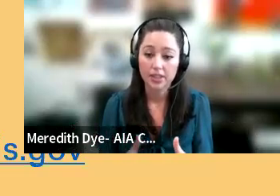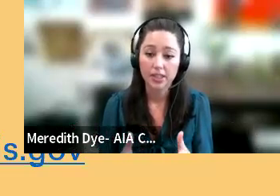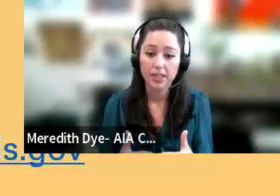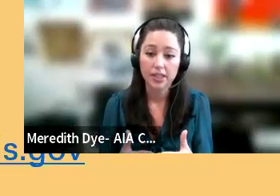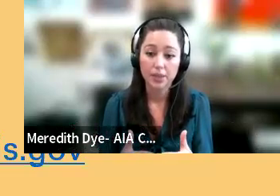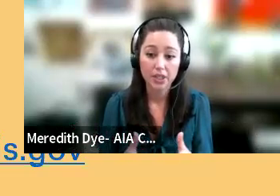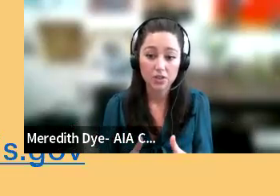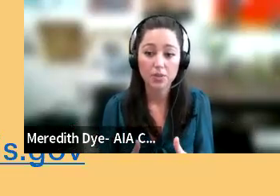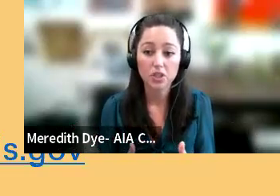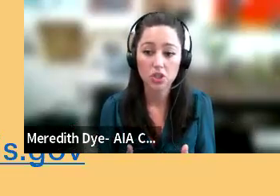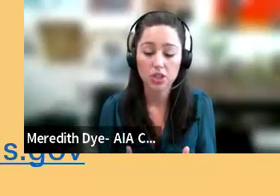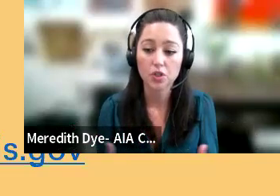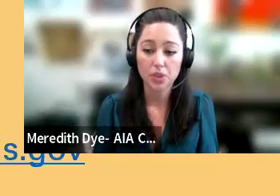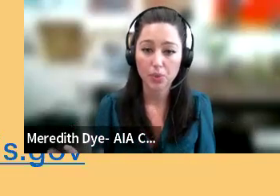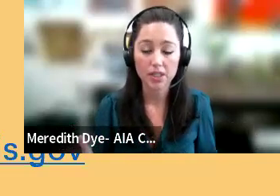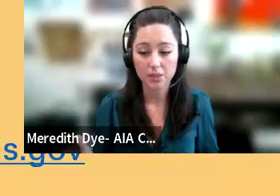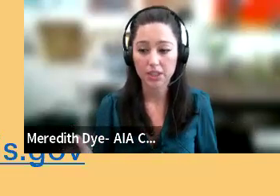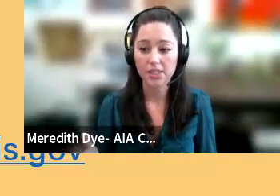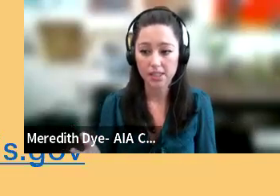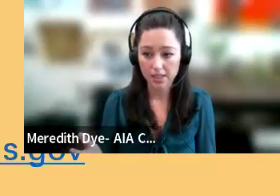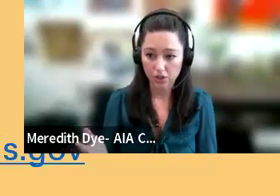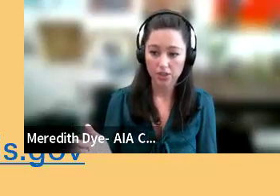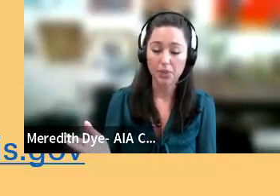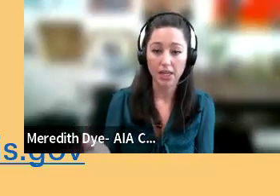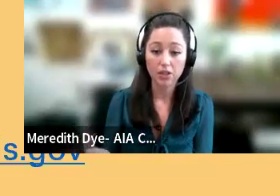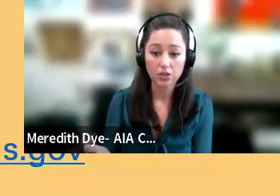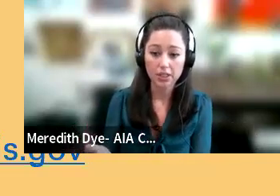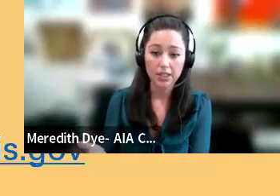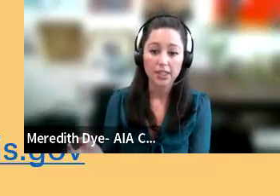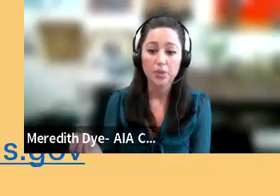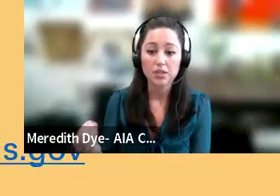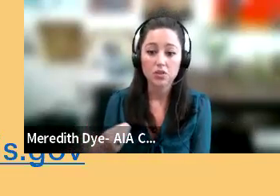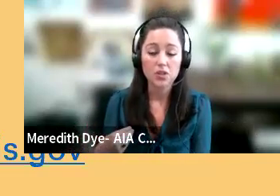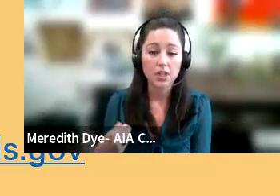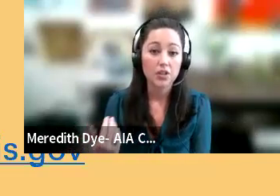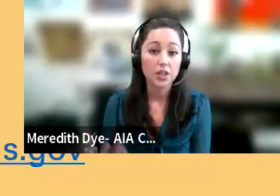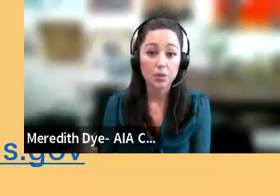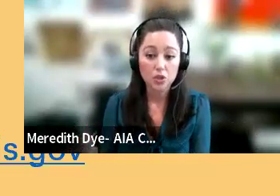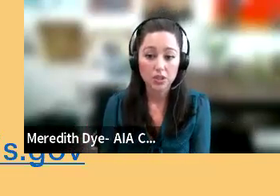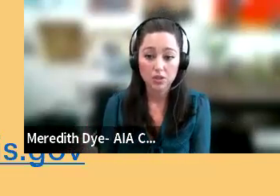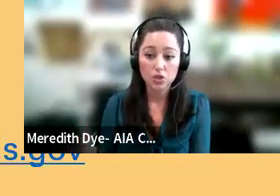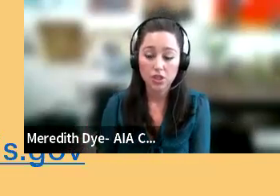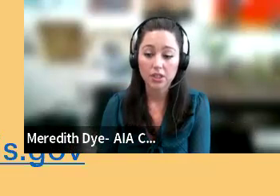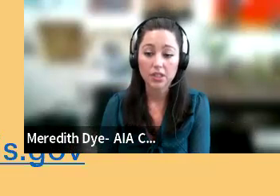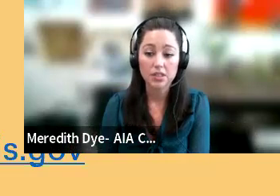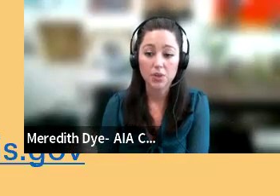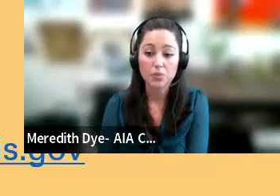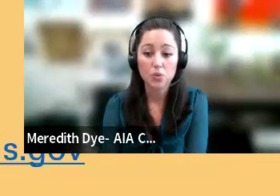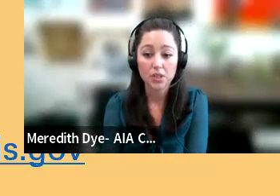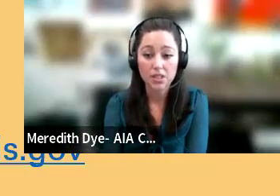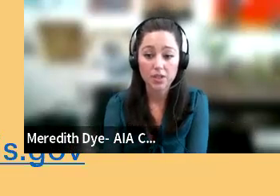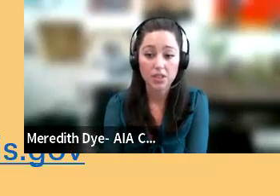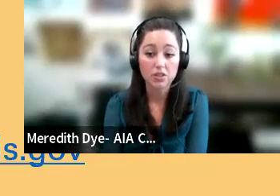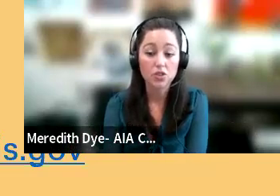JPEG. The pixel dimensions could be approximately 600 by 800 pixels. The image resolution needs